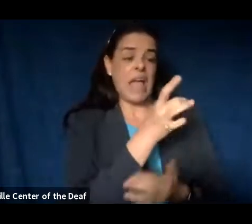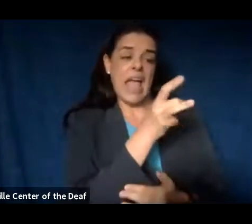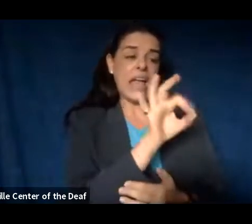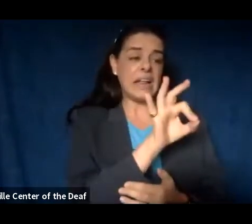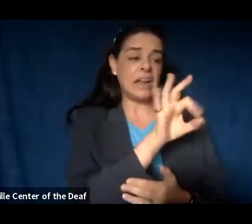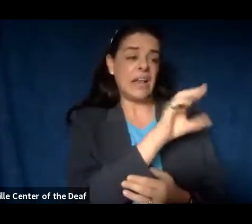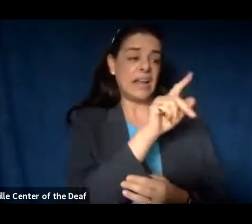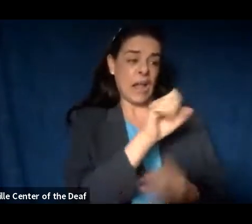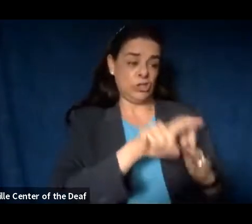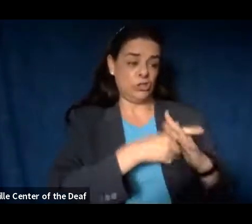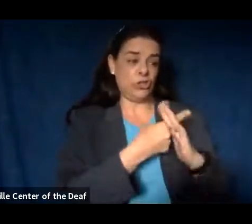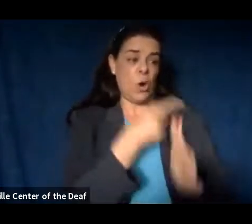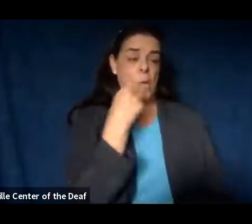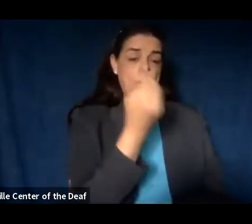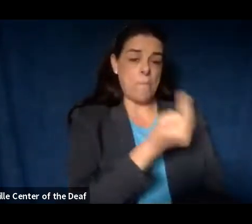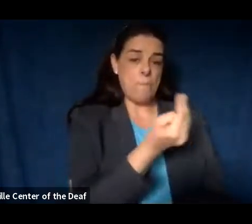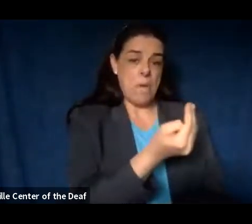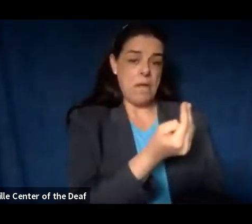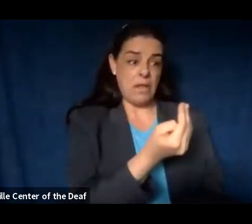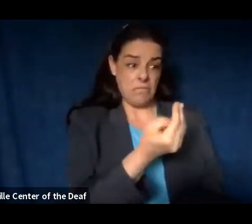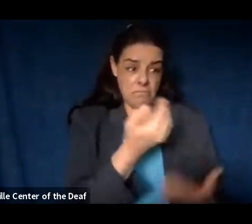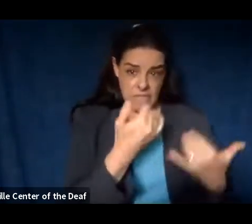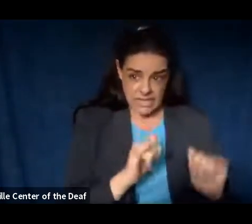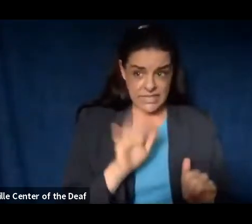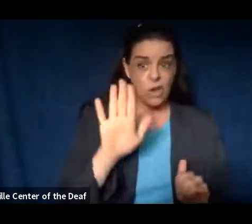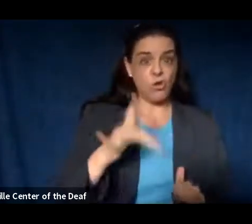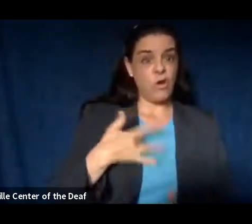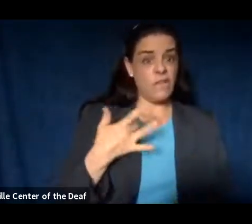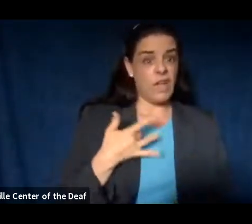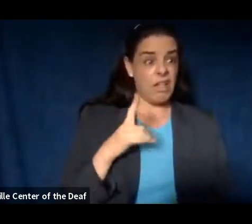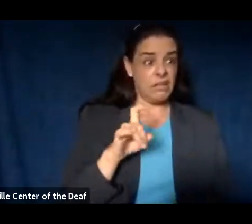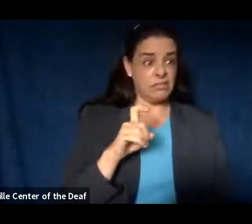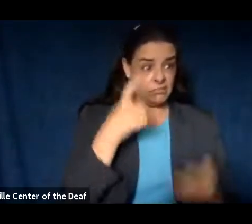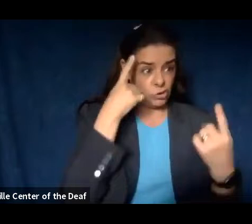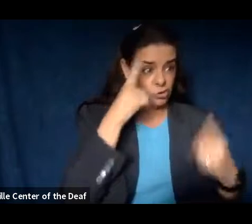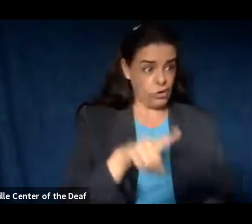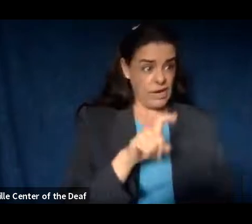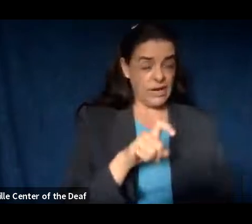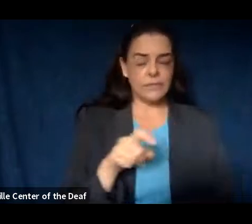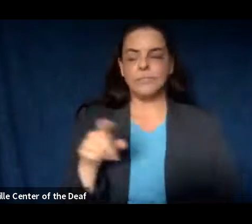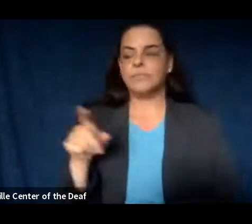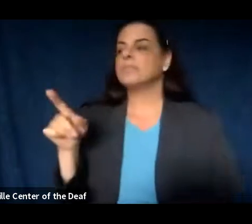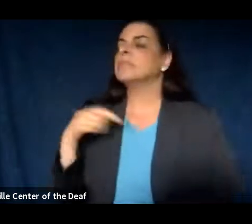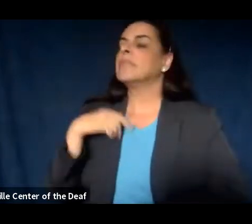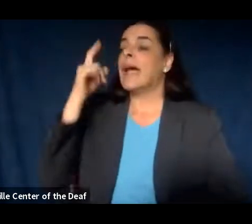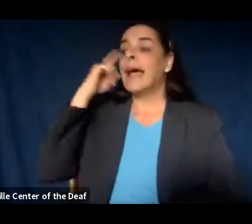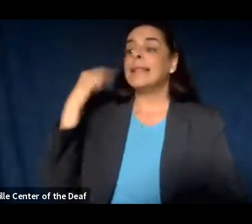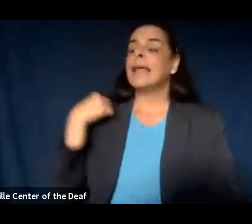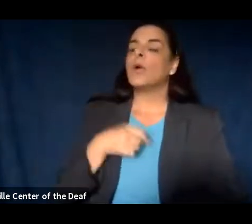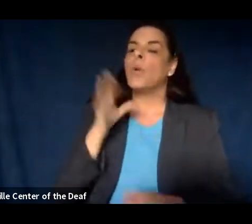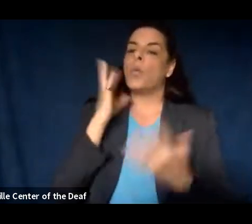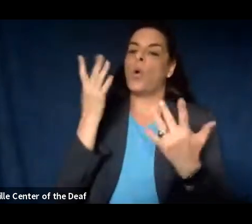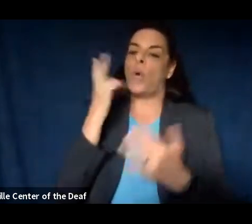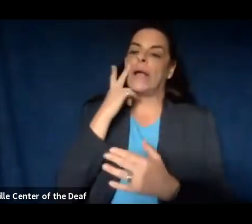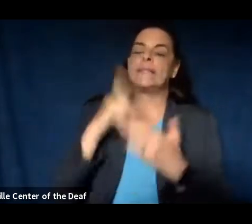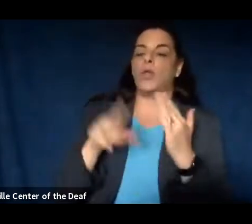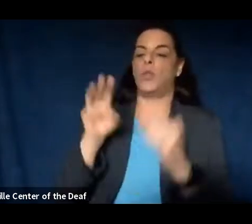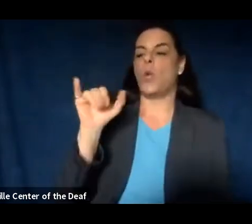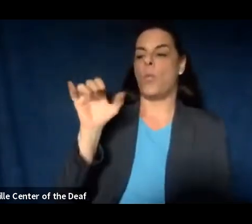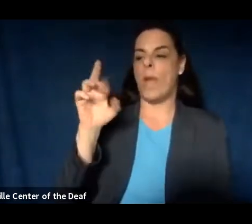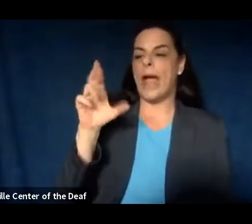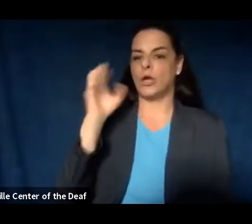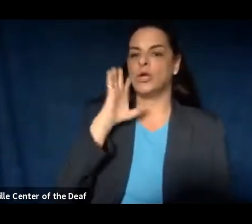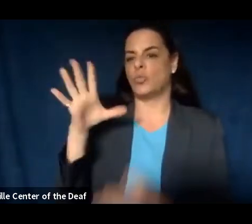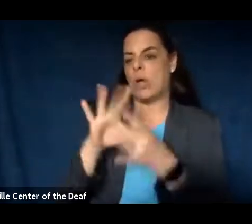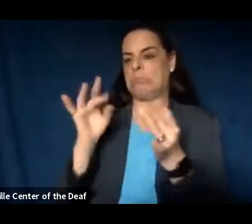to start Monday. Is that still your position? I think that what we're going to do is wait and see what the mayors tell us